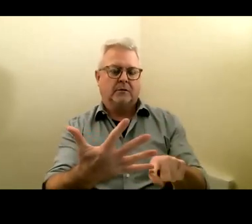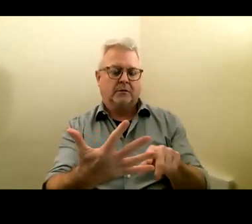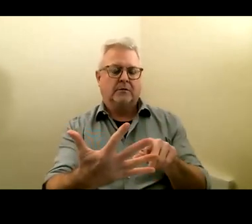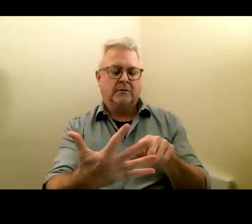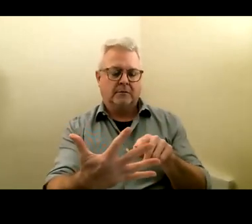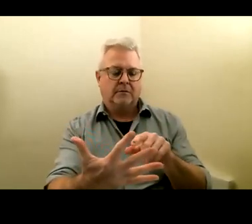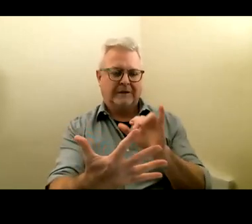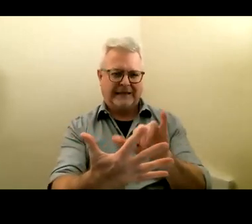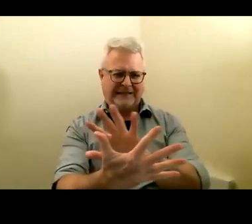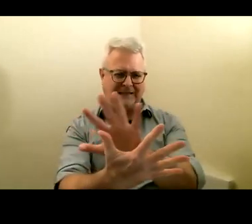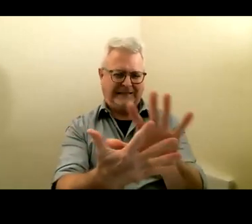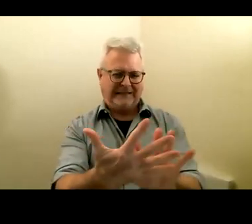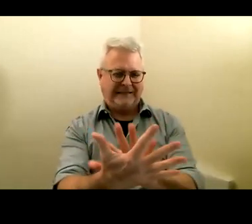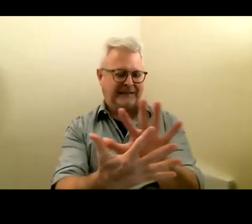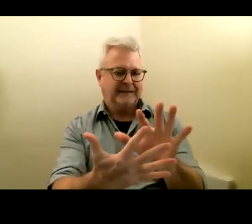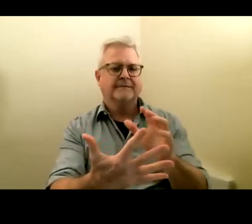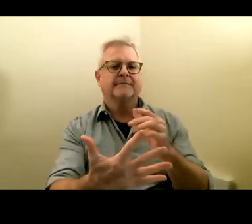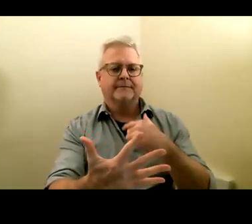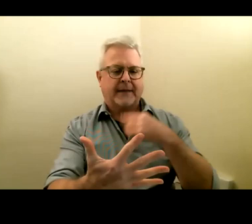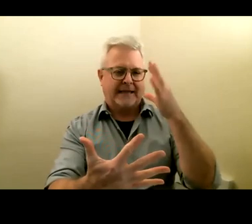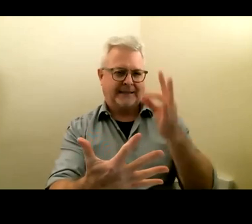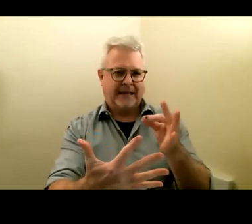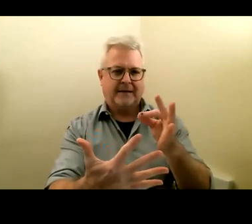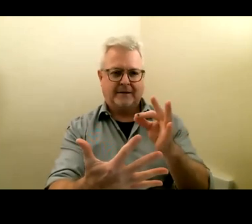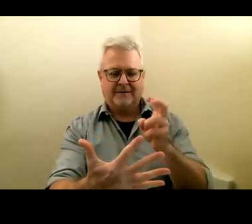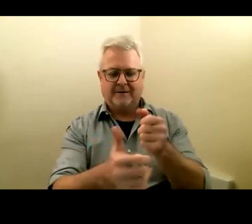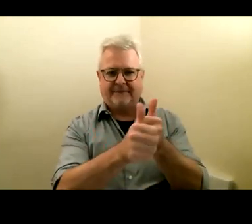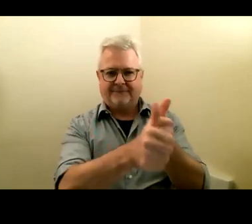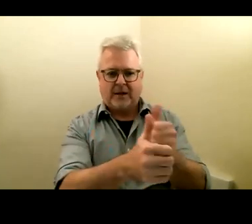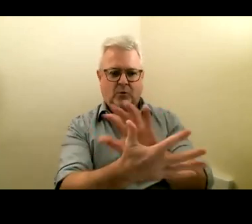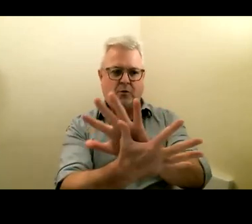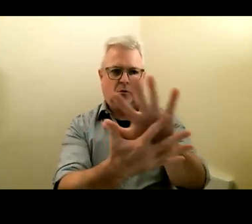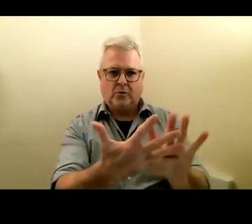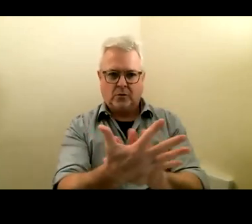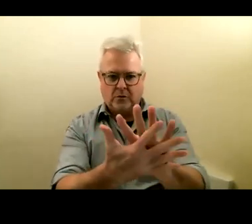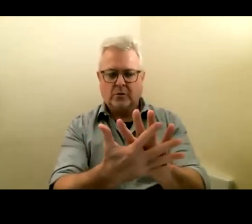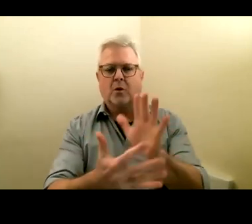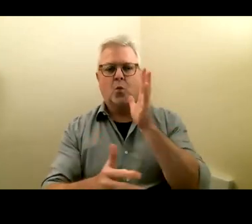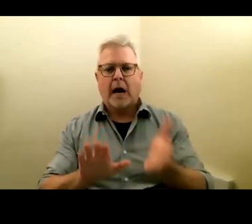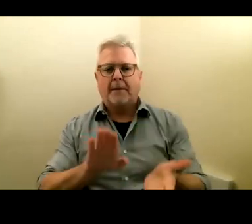who are at risk and they have to stay separate from them. So those were the 5 areas that were covered.